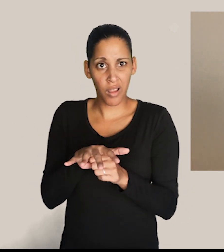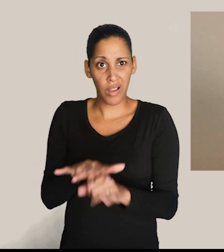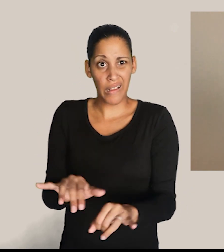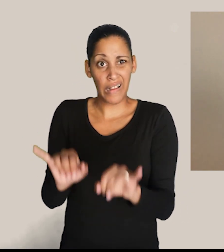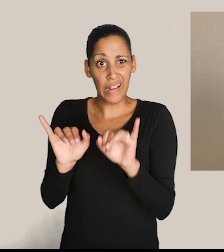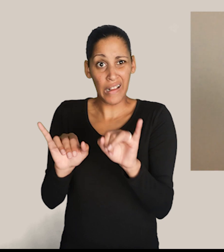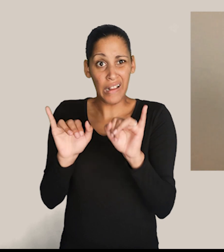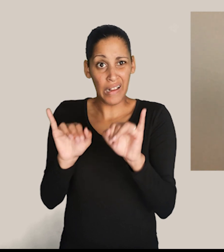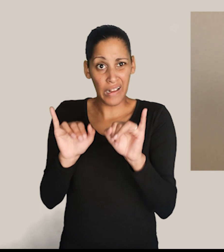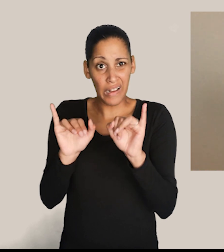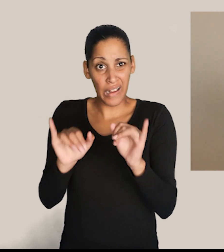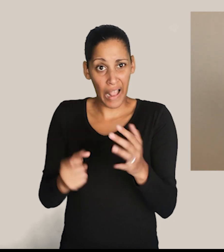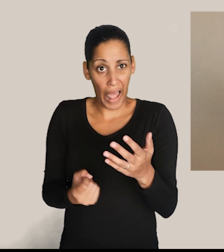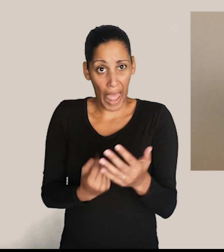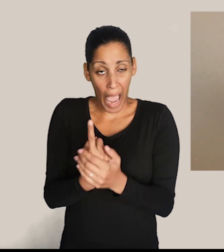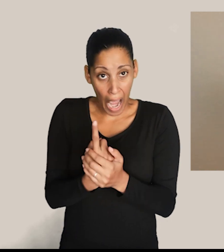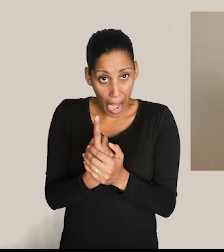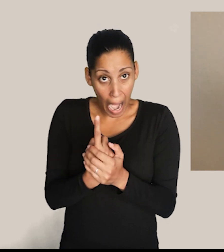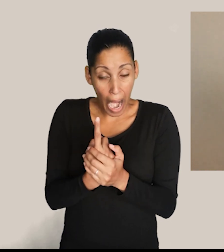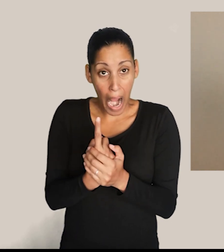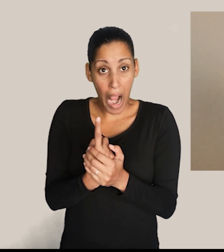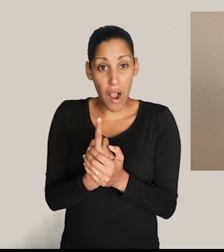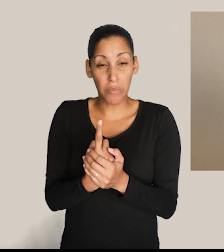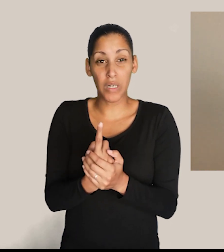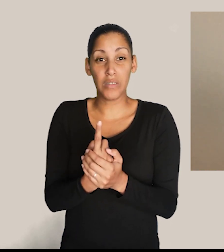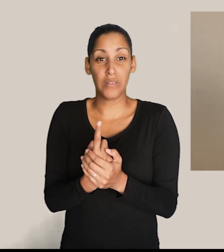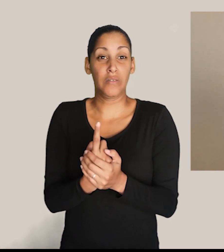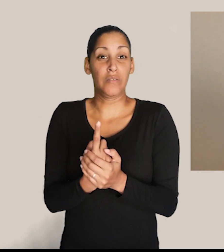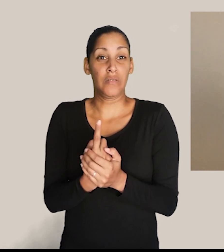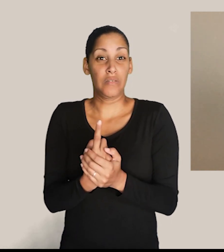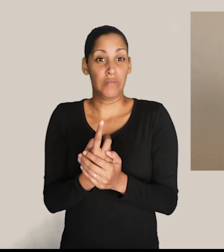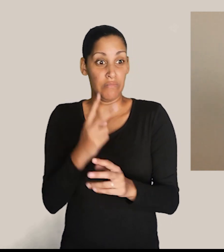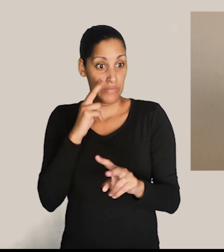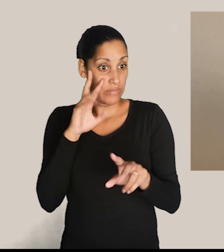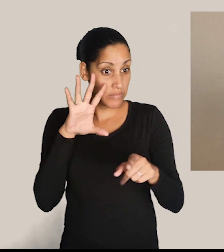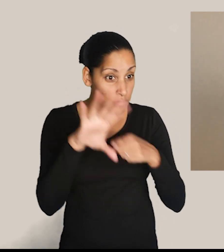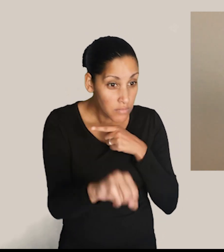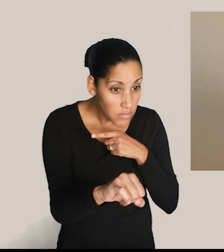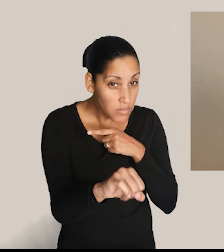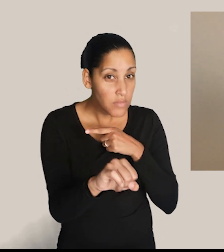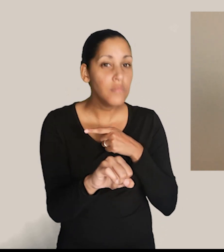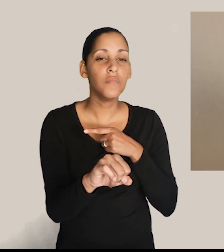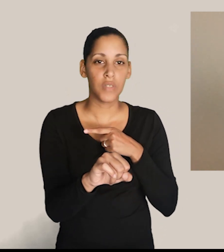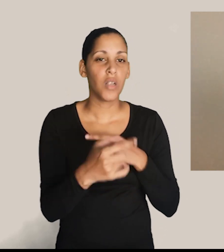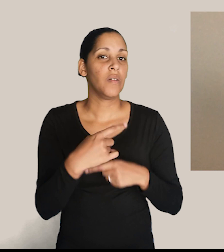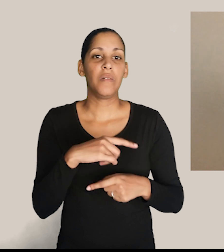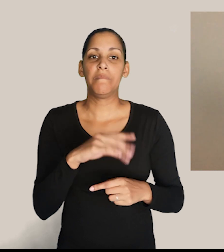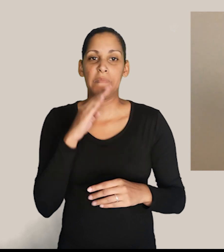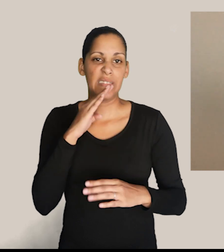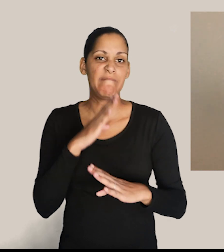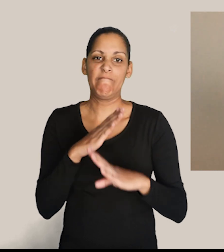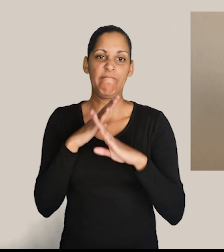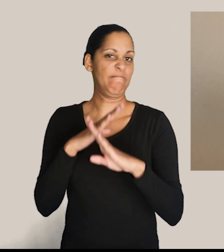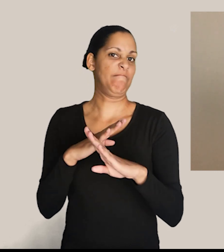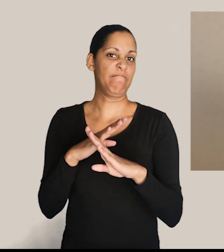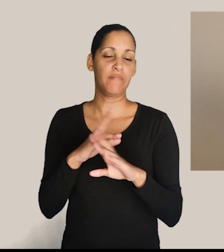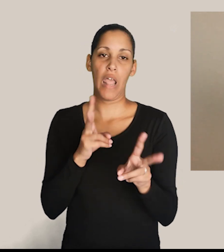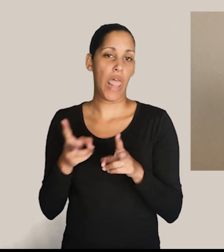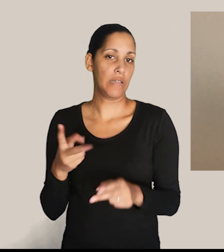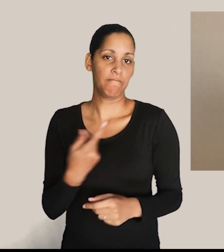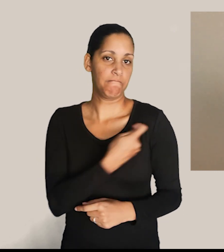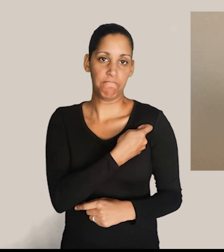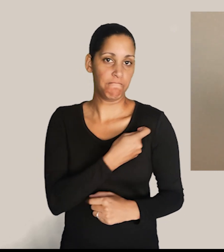any severity becomes a contraindication to receiving any subsequent COVID vaccines.